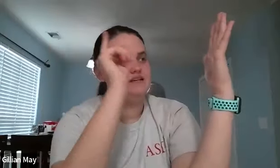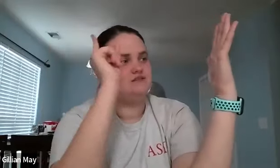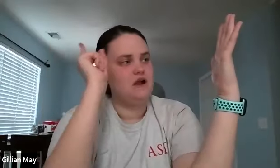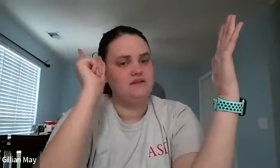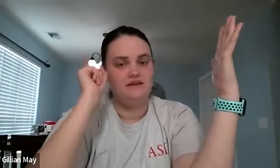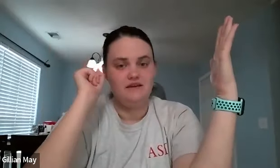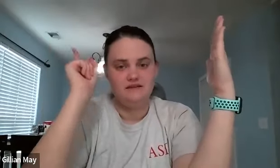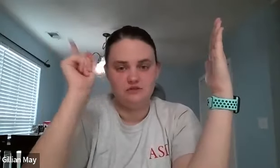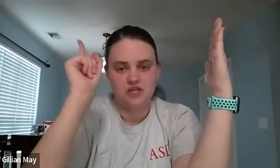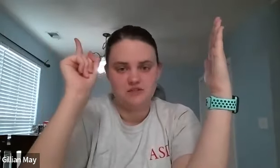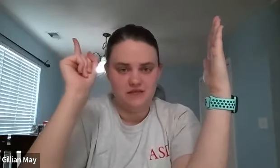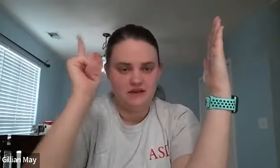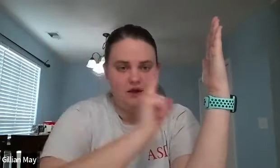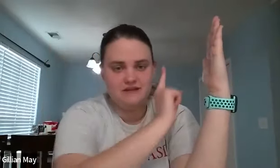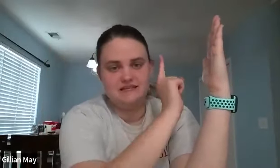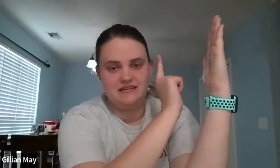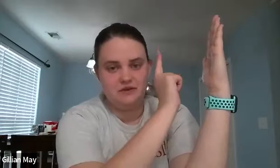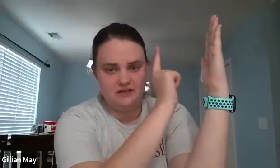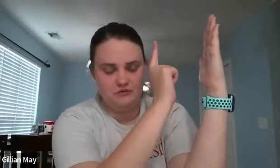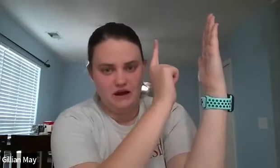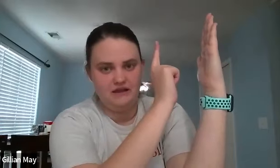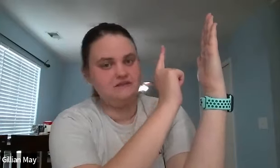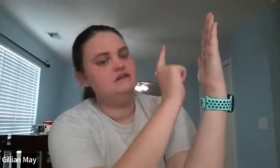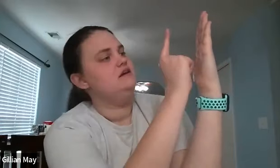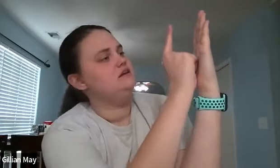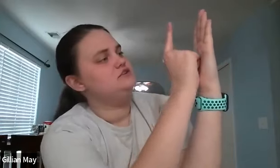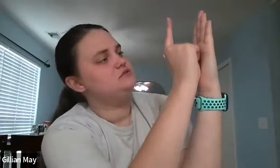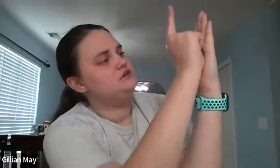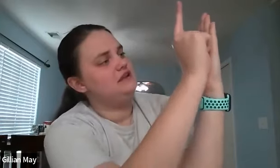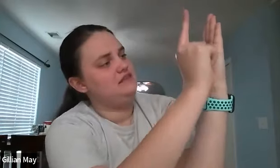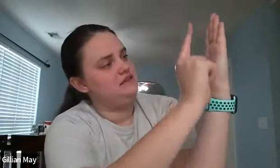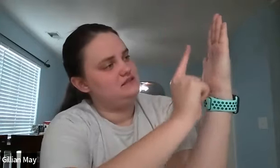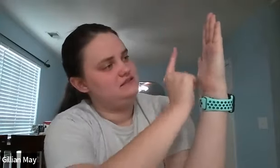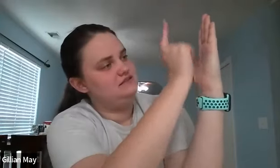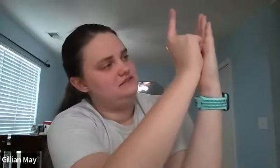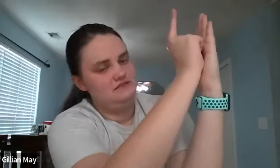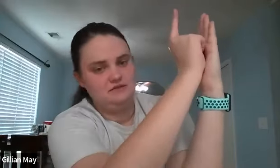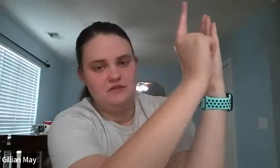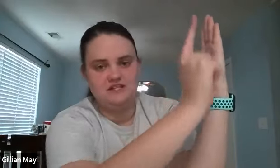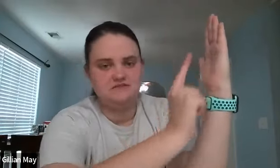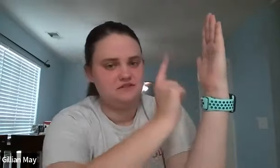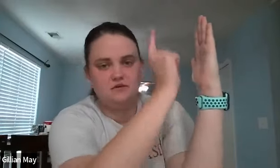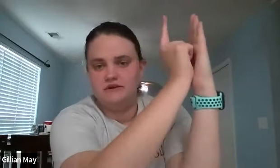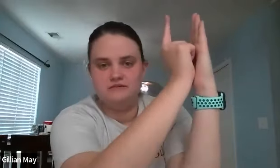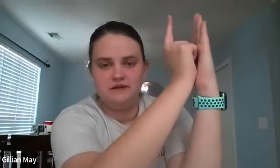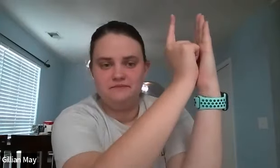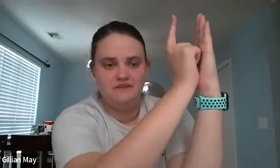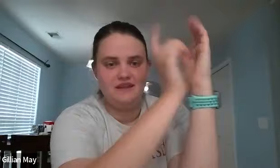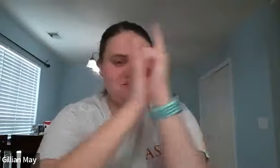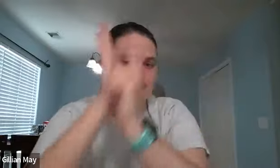will probably, don't judge me. I always hesitate when I go right hand. Yours will look like this. Oh, that just feels so weird to me. I'm so